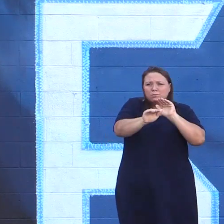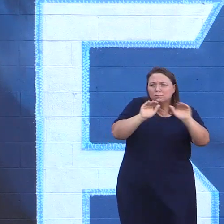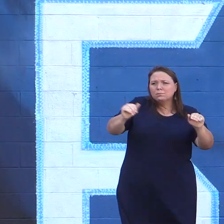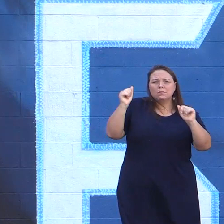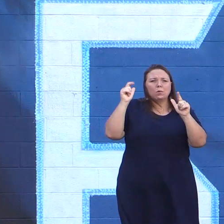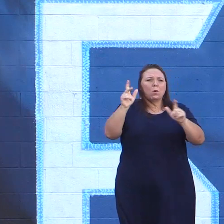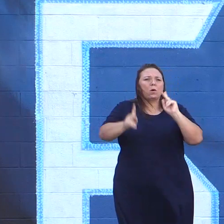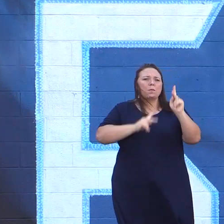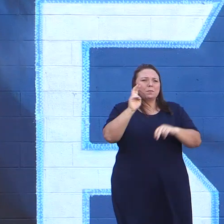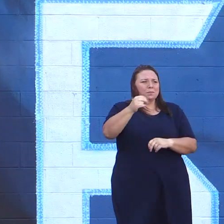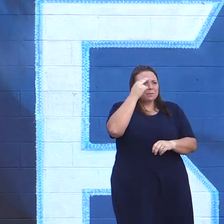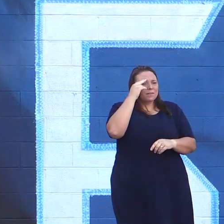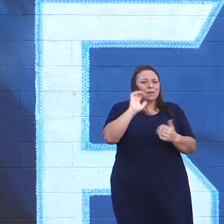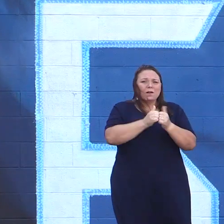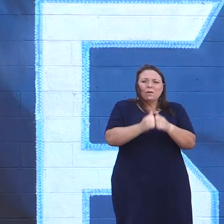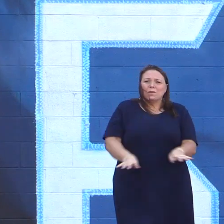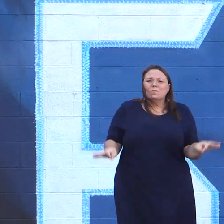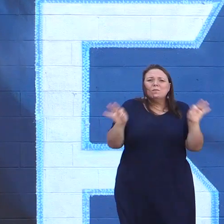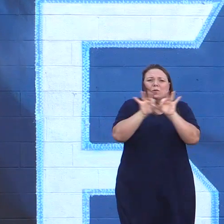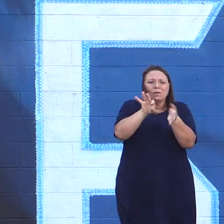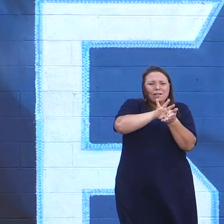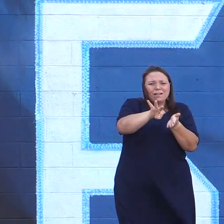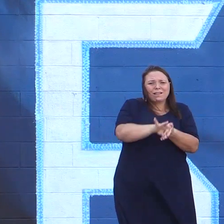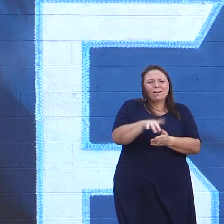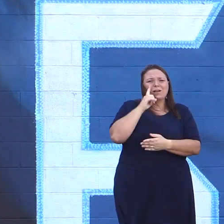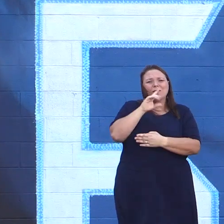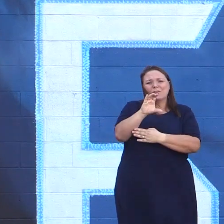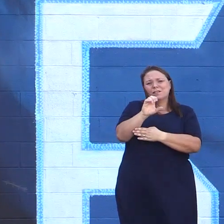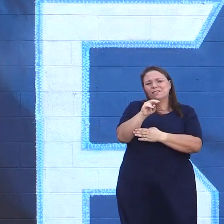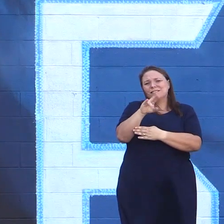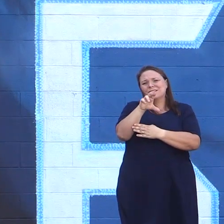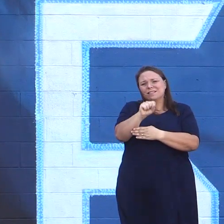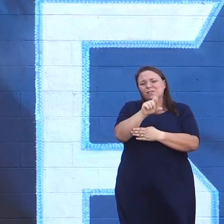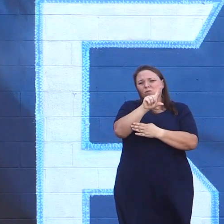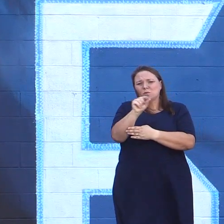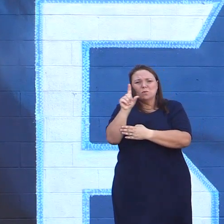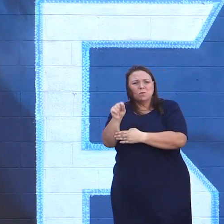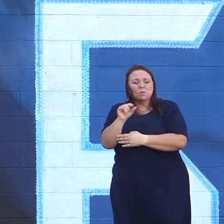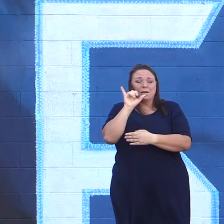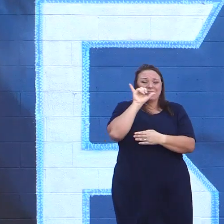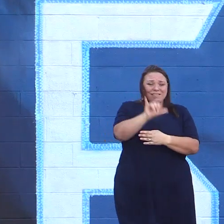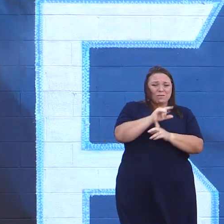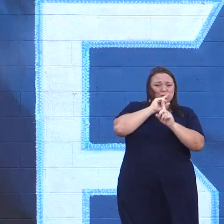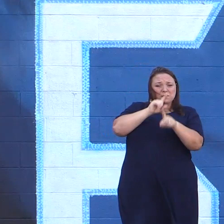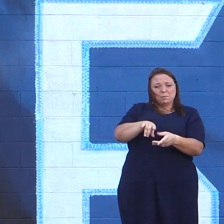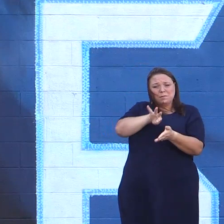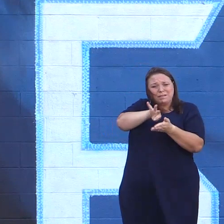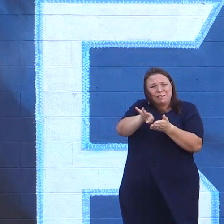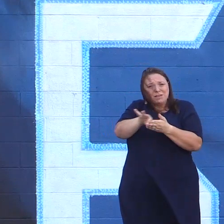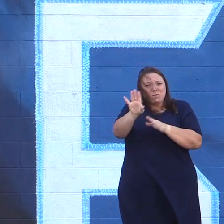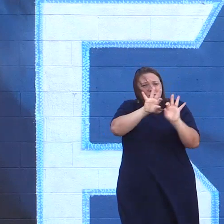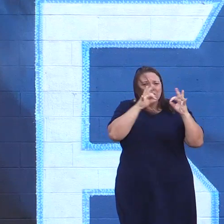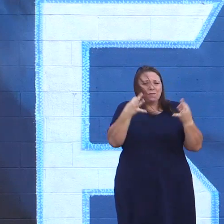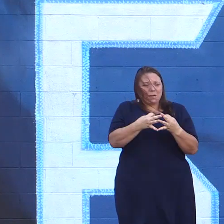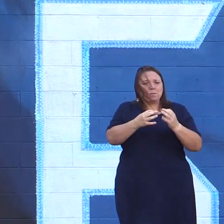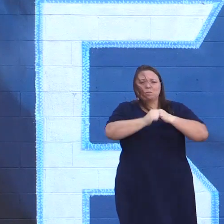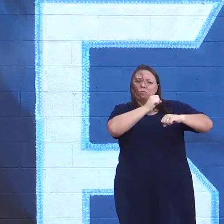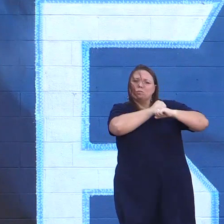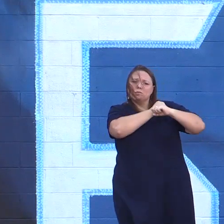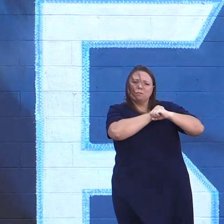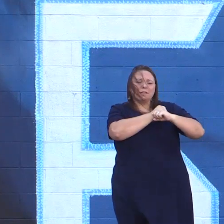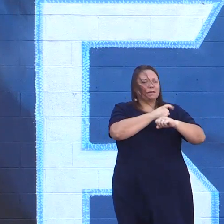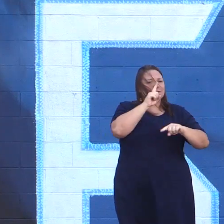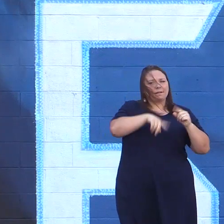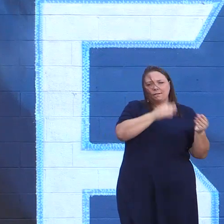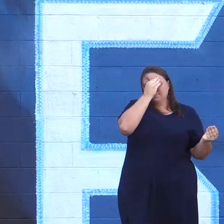all Nashvillians of the importance of being counted in the 2020 census. Your census response is protected by law and will never be shared with